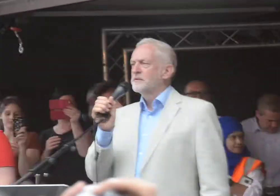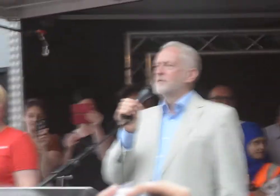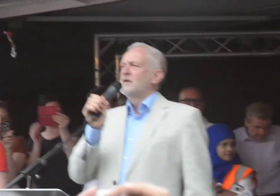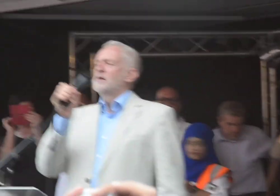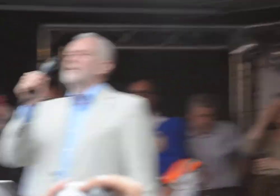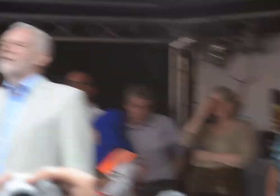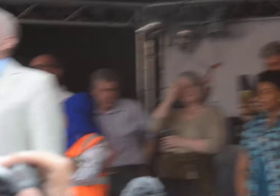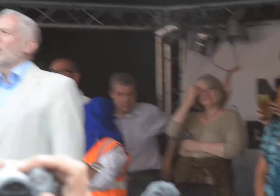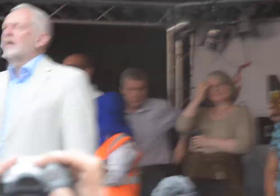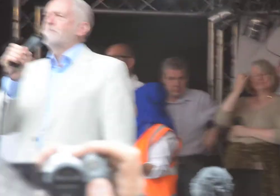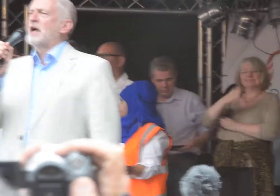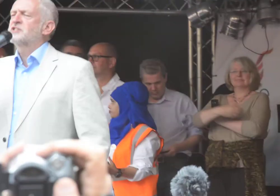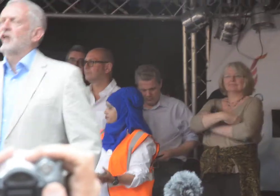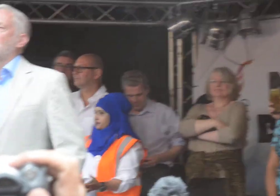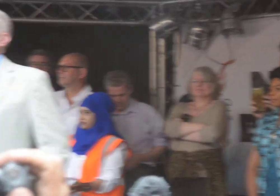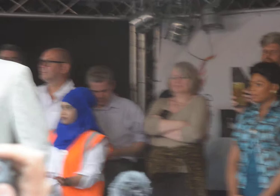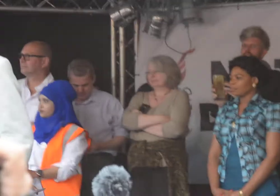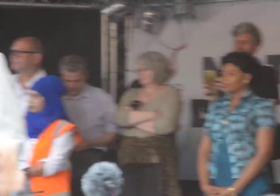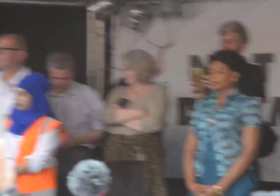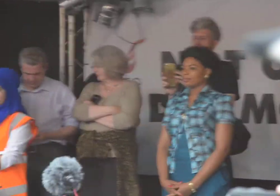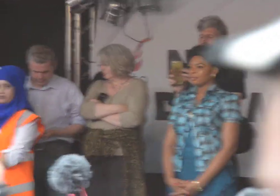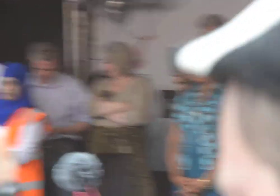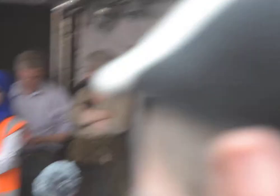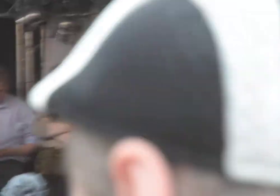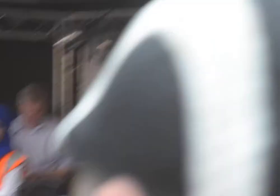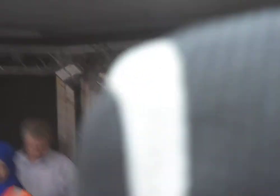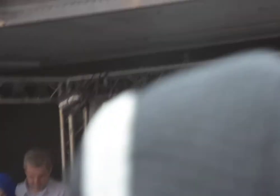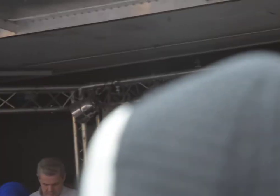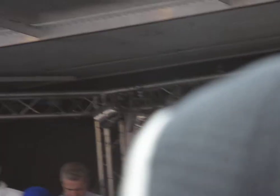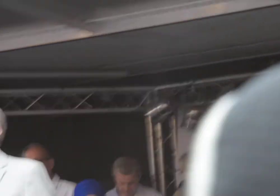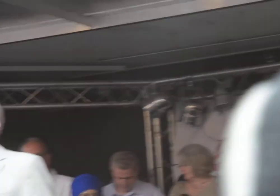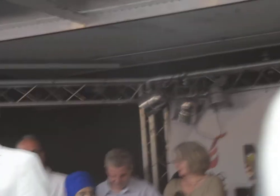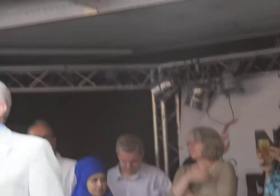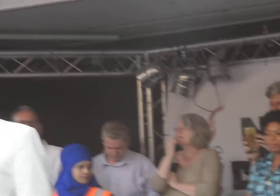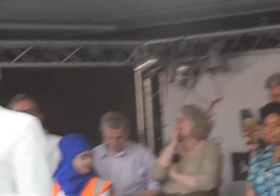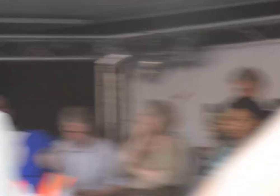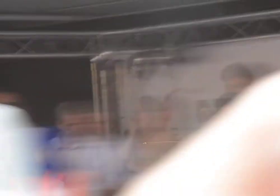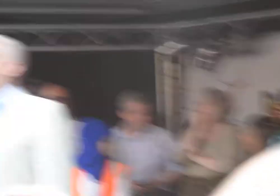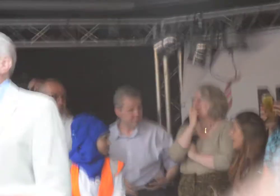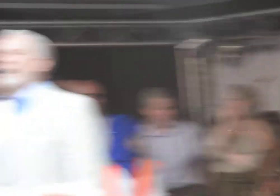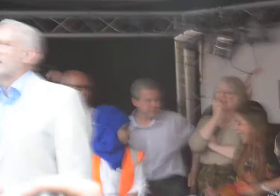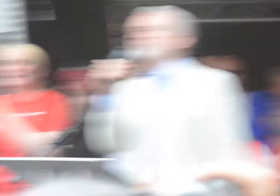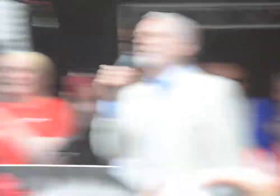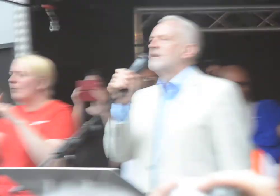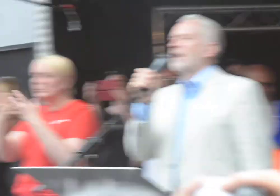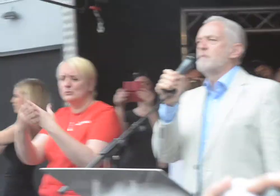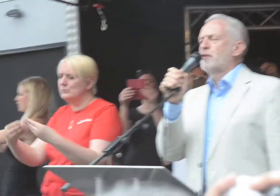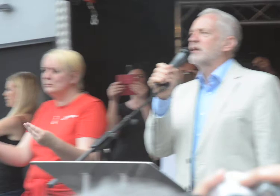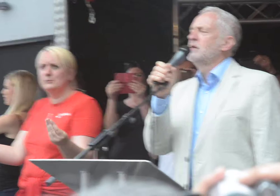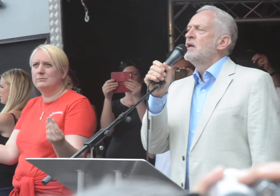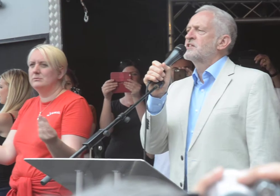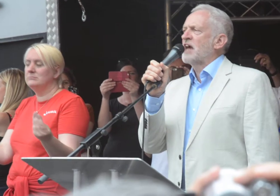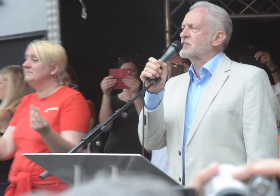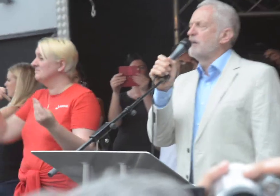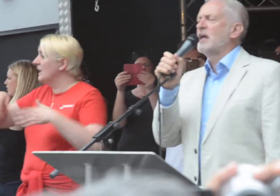Because for all their bluster, the fundamental issues simply do not go away. In